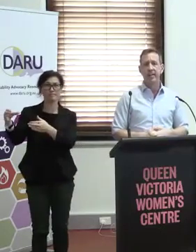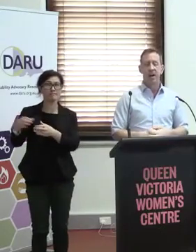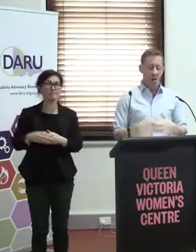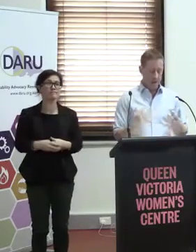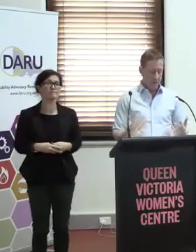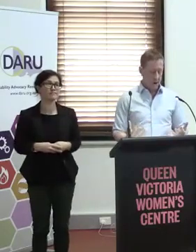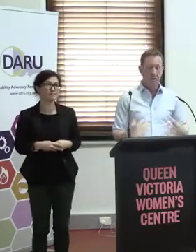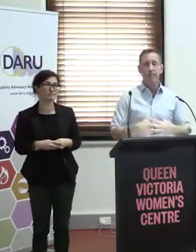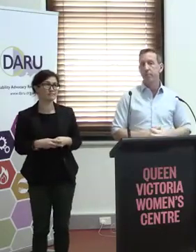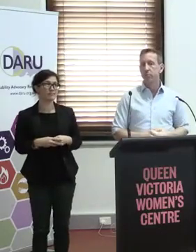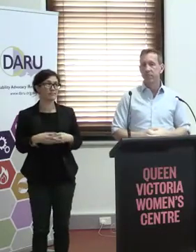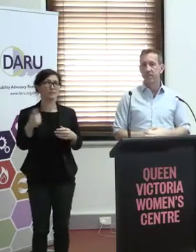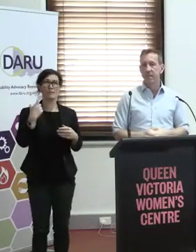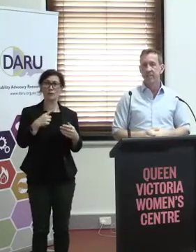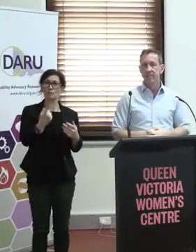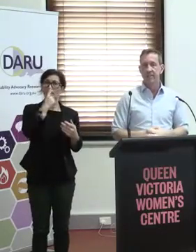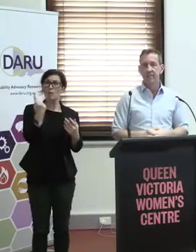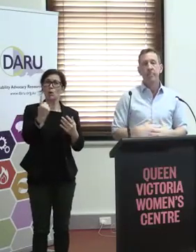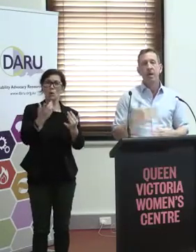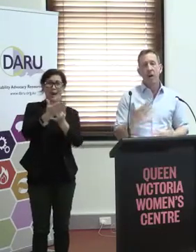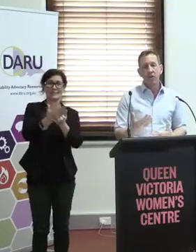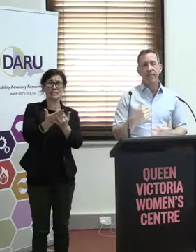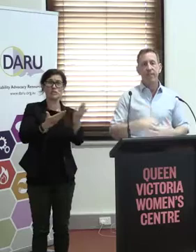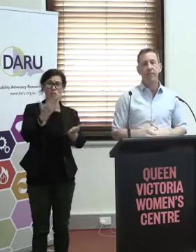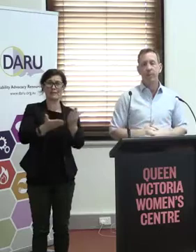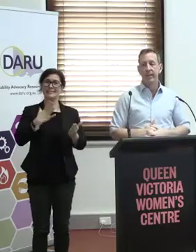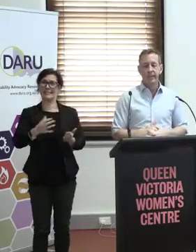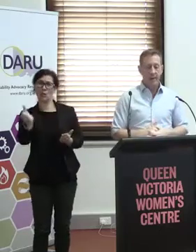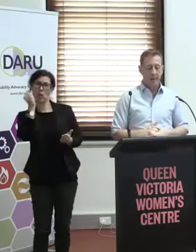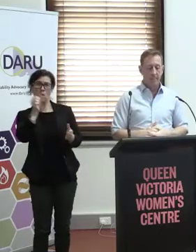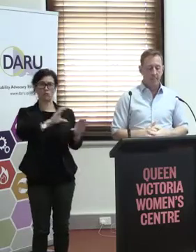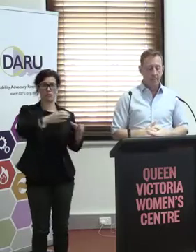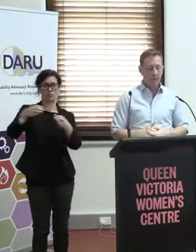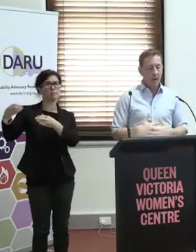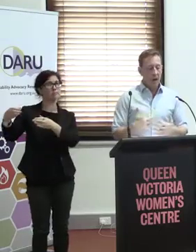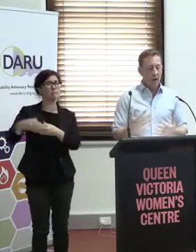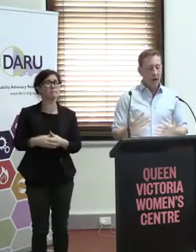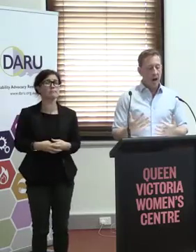spread of people using services. On the first point,